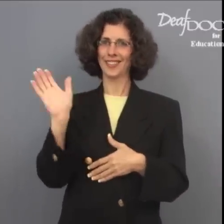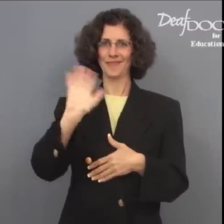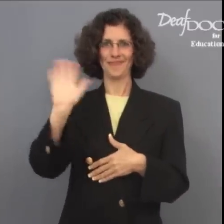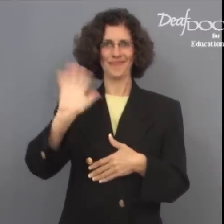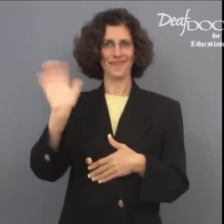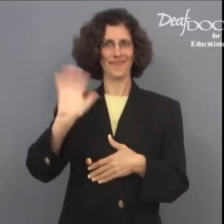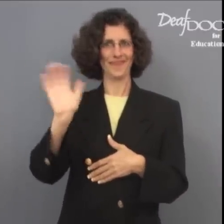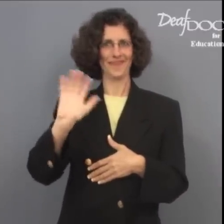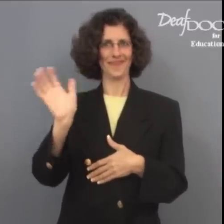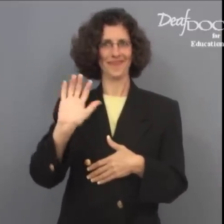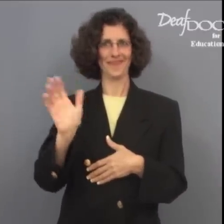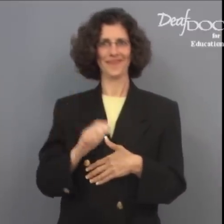Thank you.